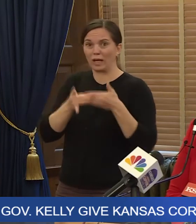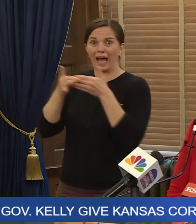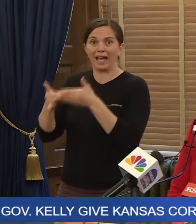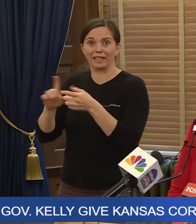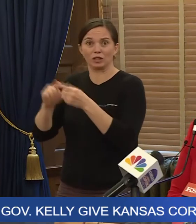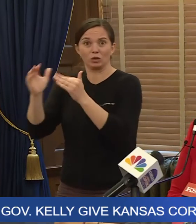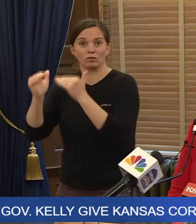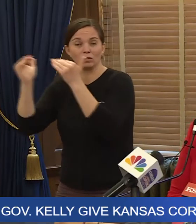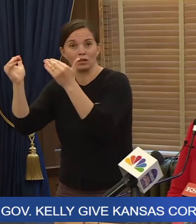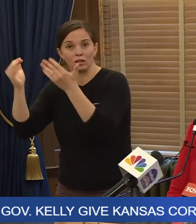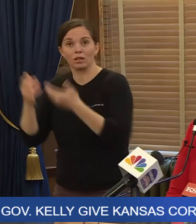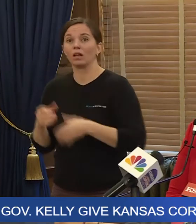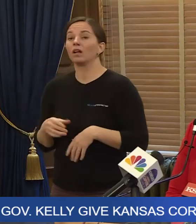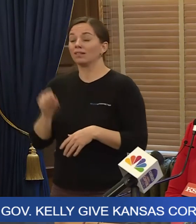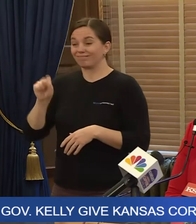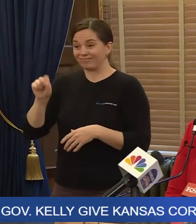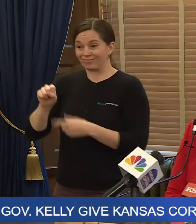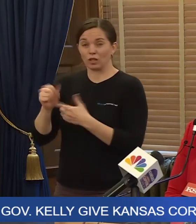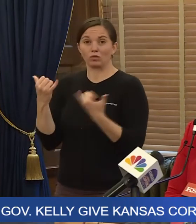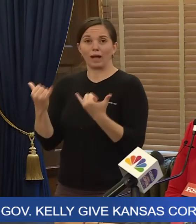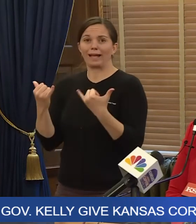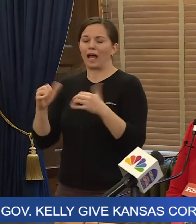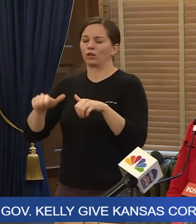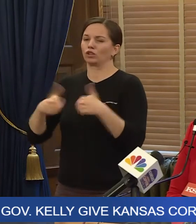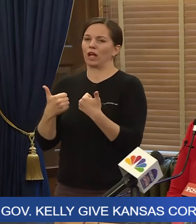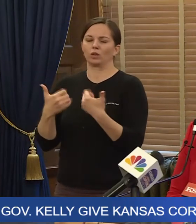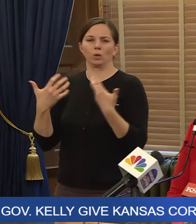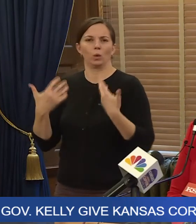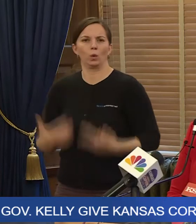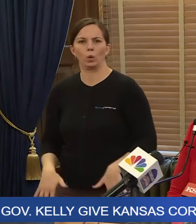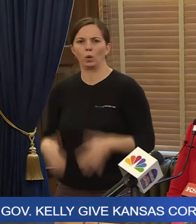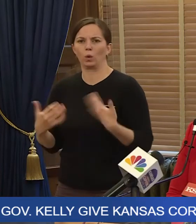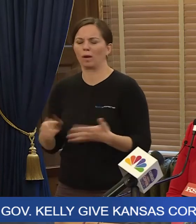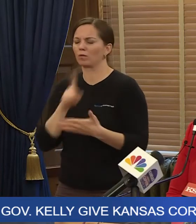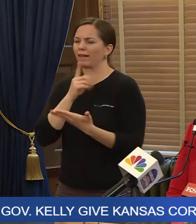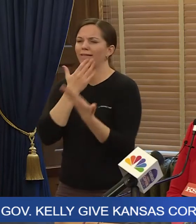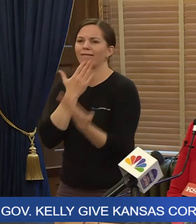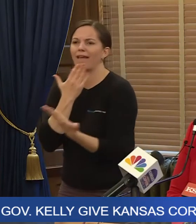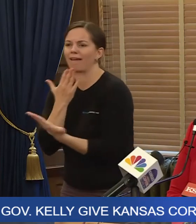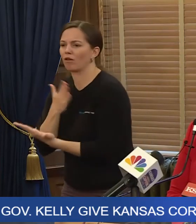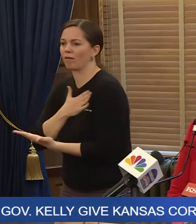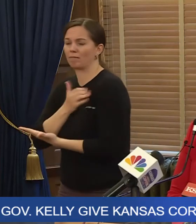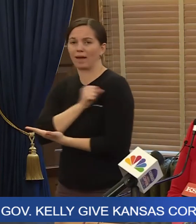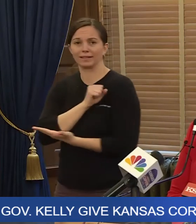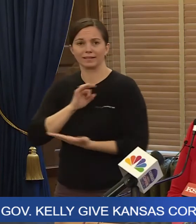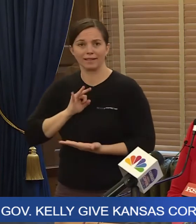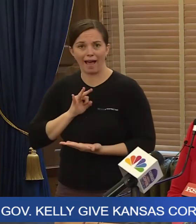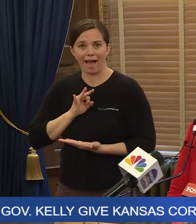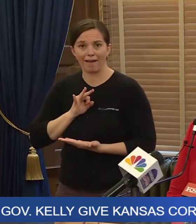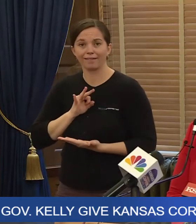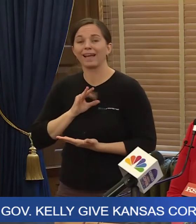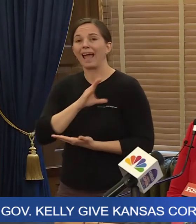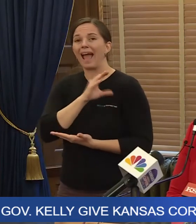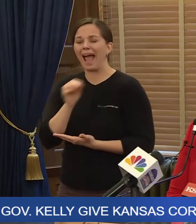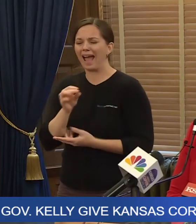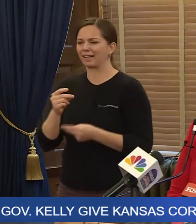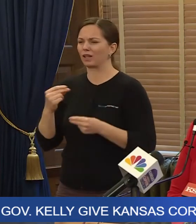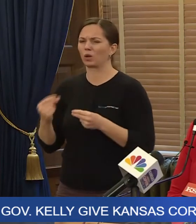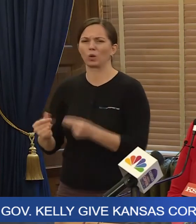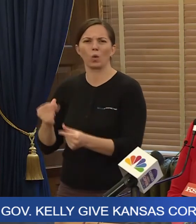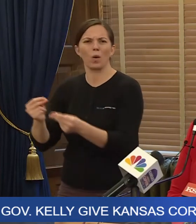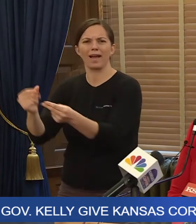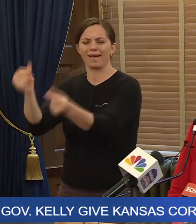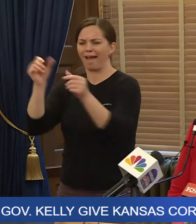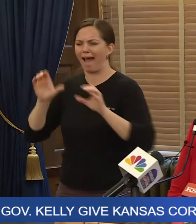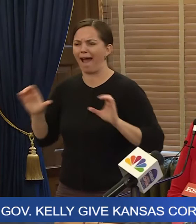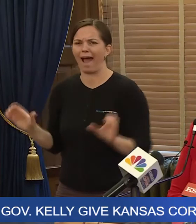despite these unprecedented challenges, I am thankful for the ingenuity and dedication of my staff in combination with the swift actions and